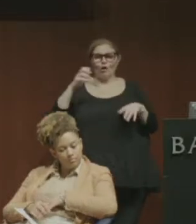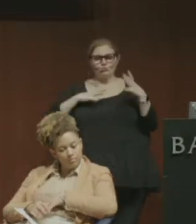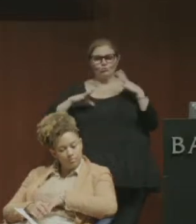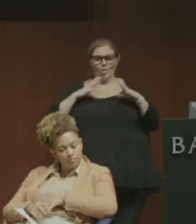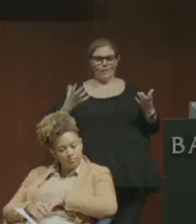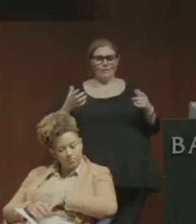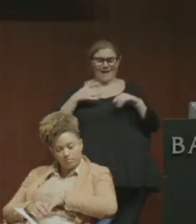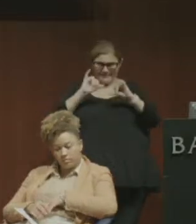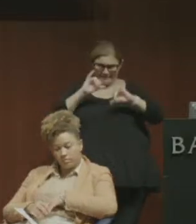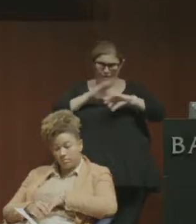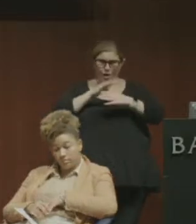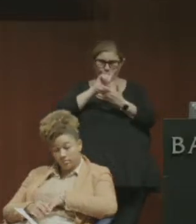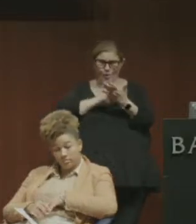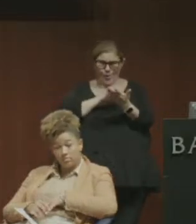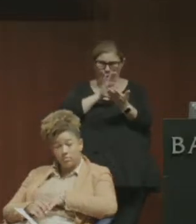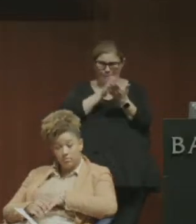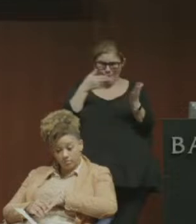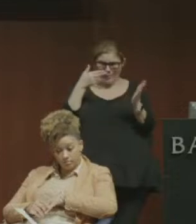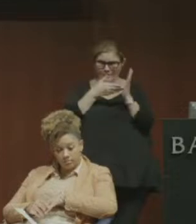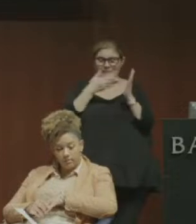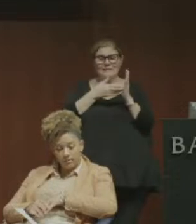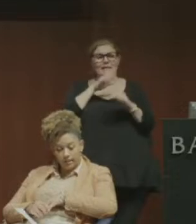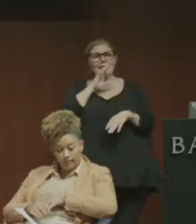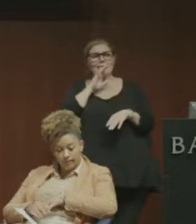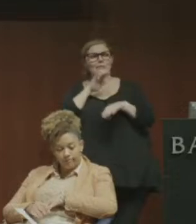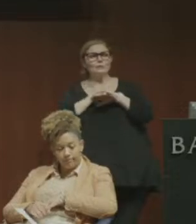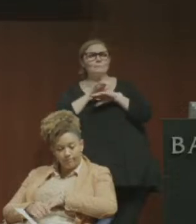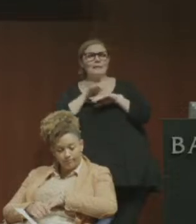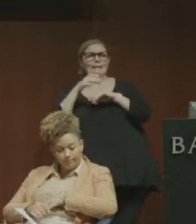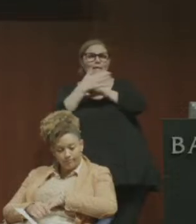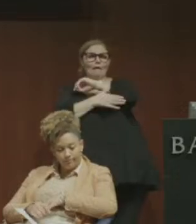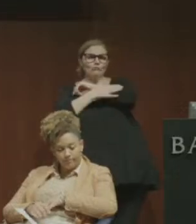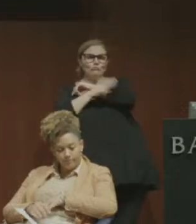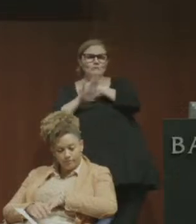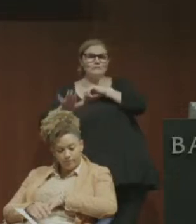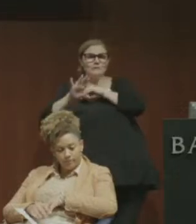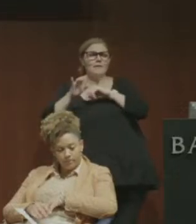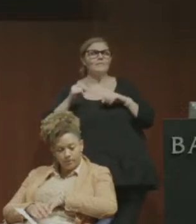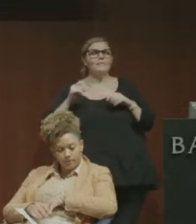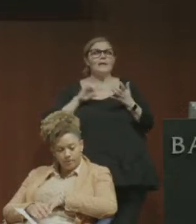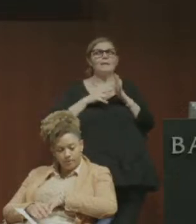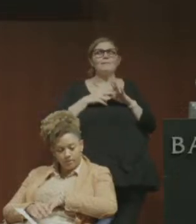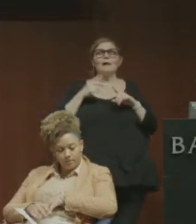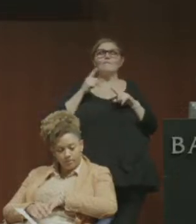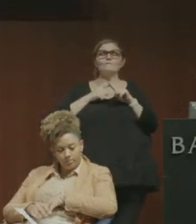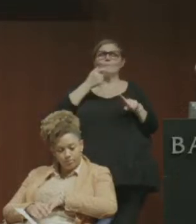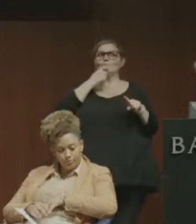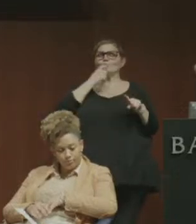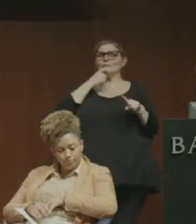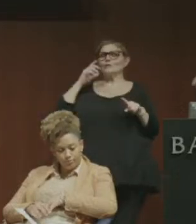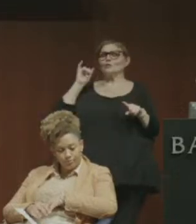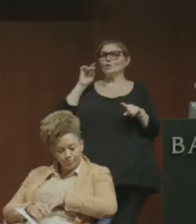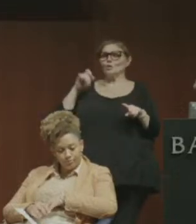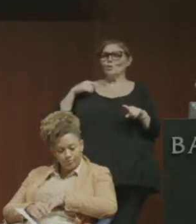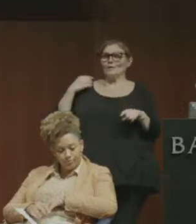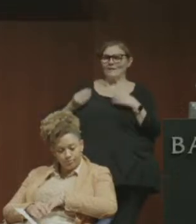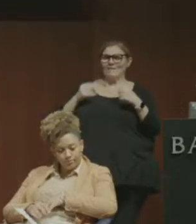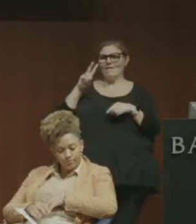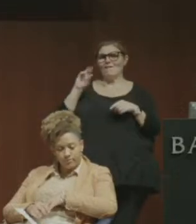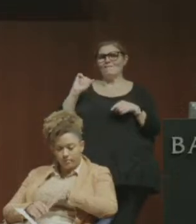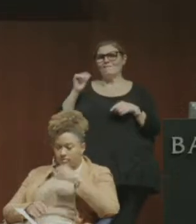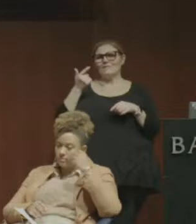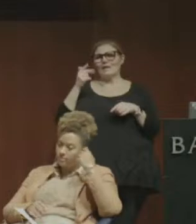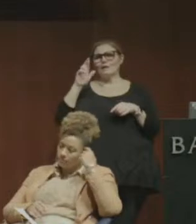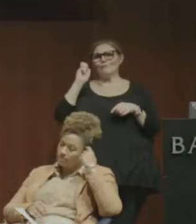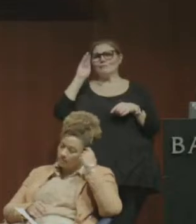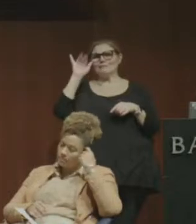still on the books, actually, in most Anglophone Caribbean territories, descend from British colonial vagrancy